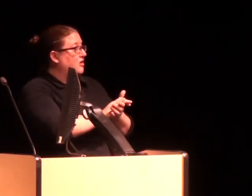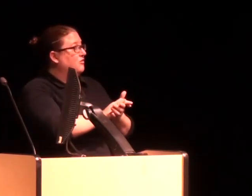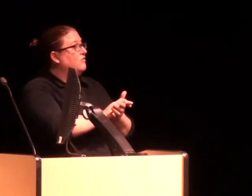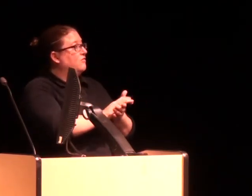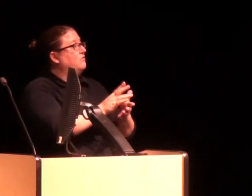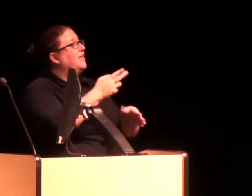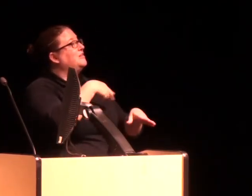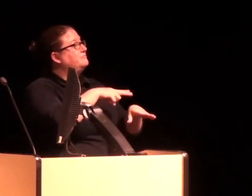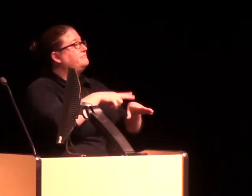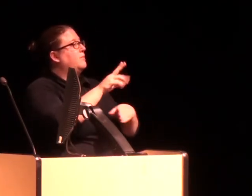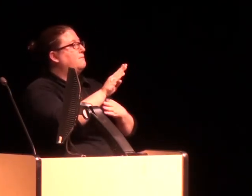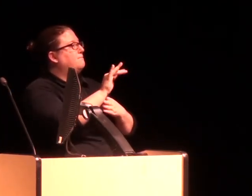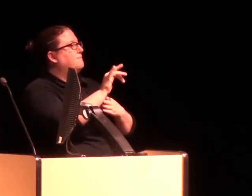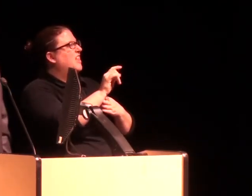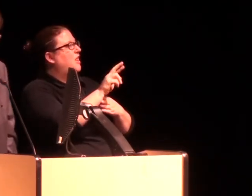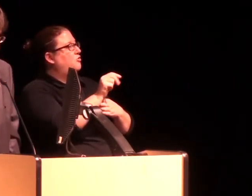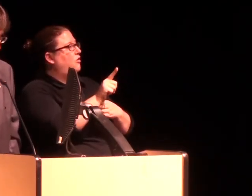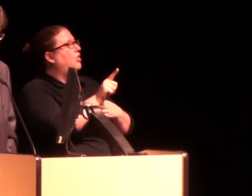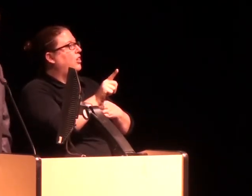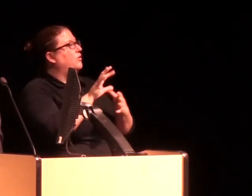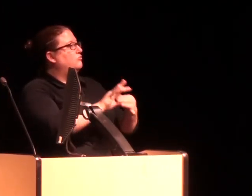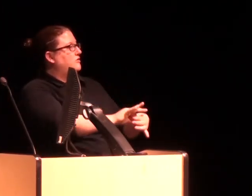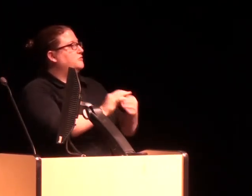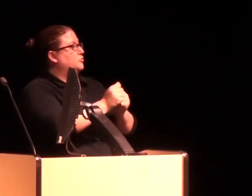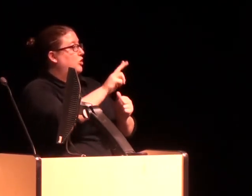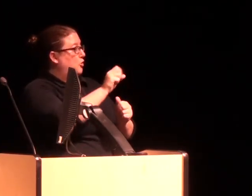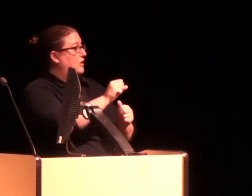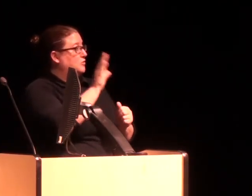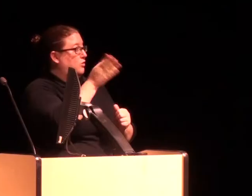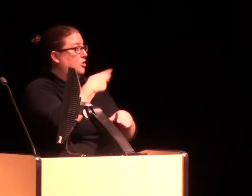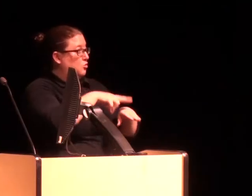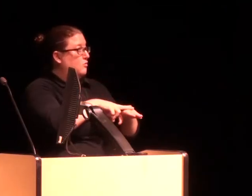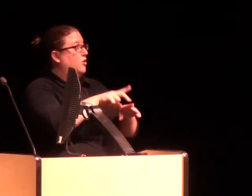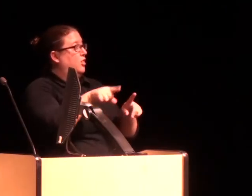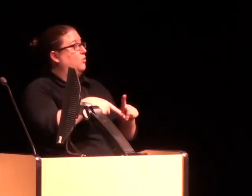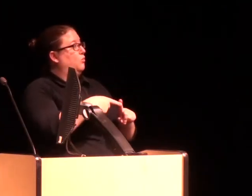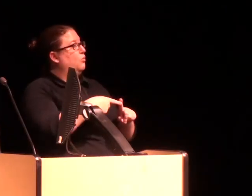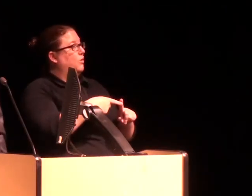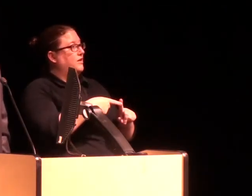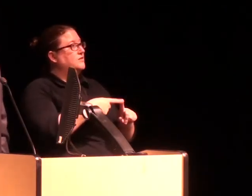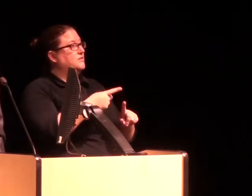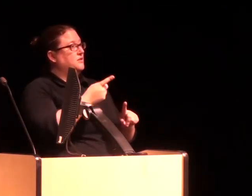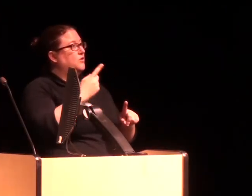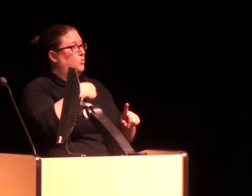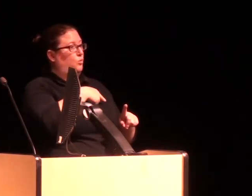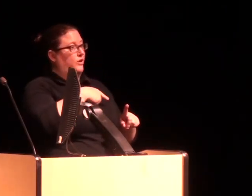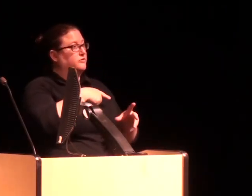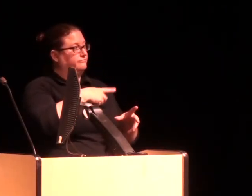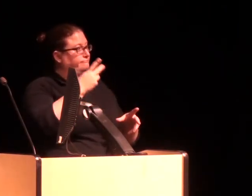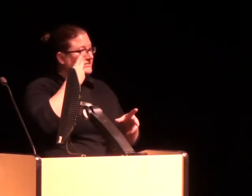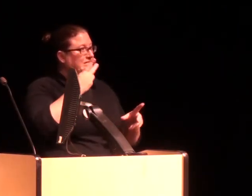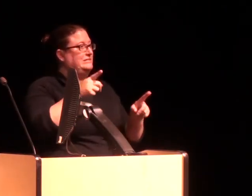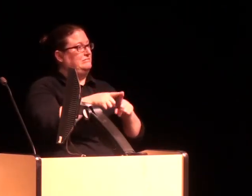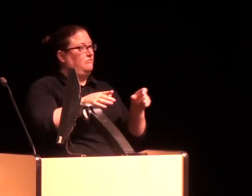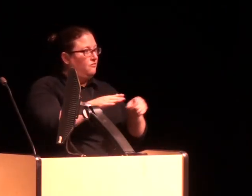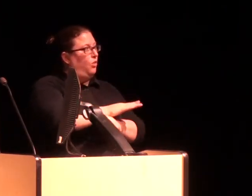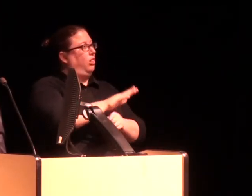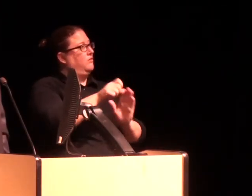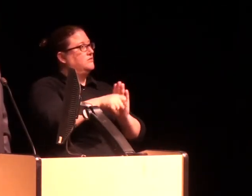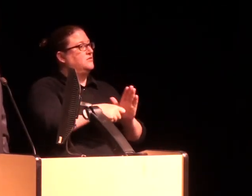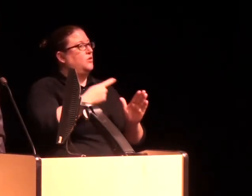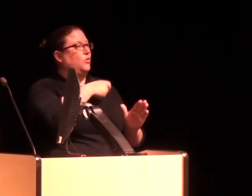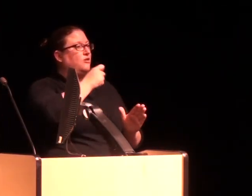with the United States will be normal only when we exercise full sovereignty on all our territory, when we are not